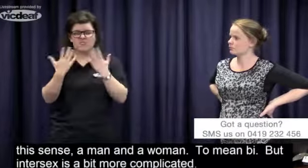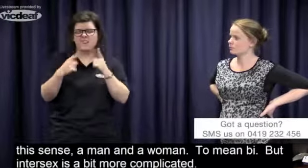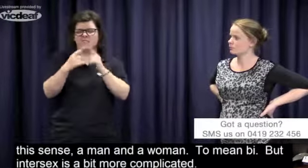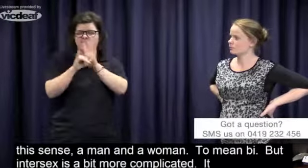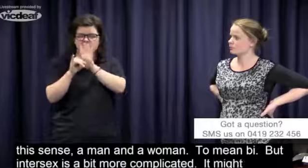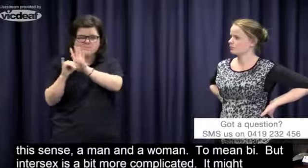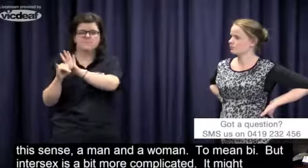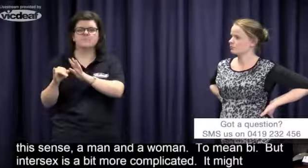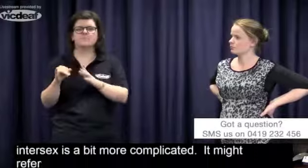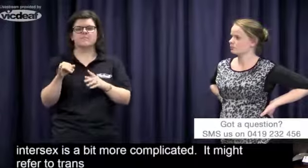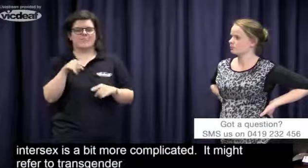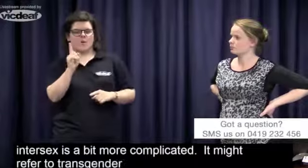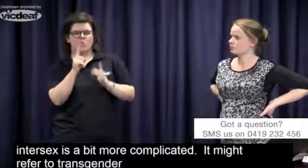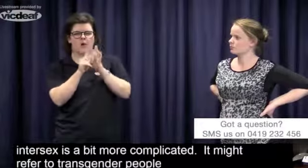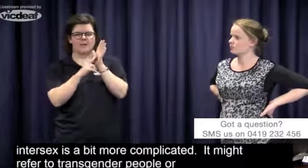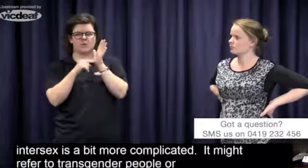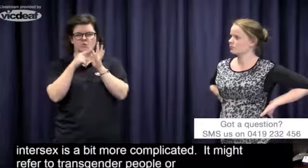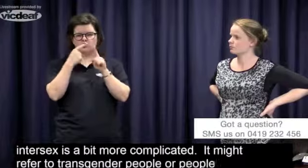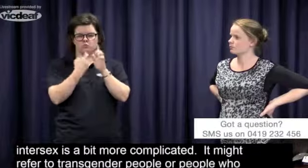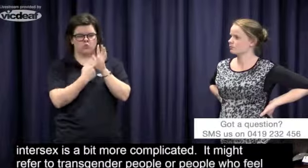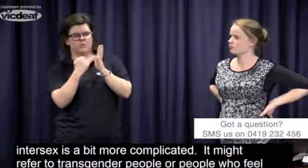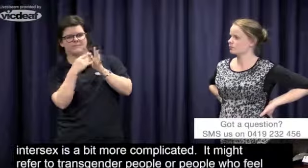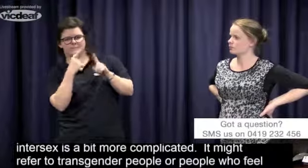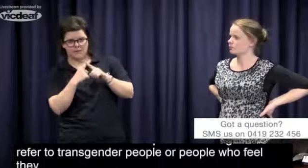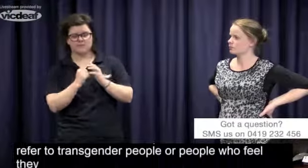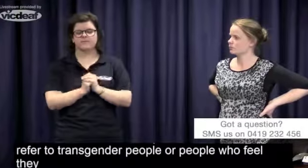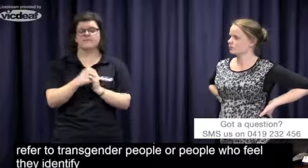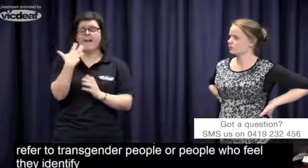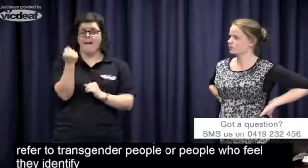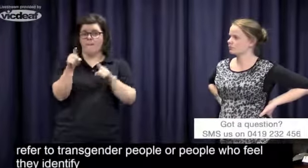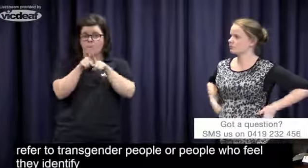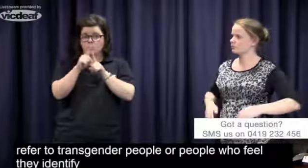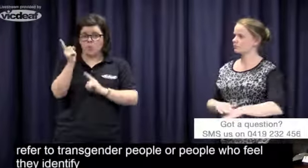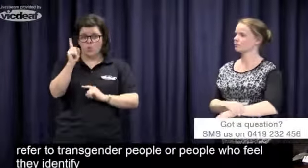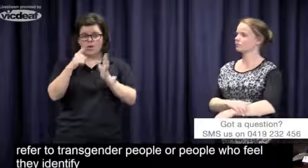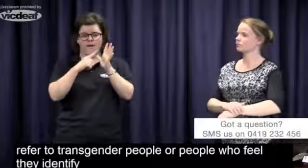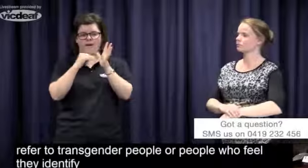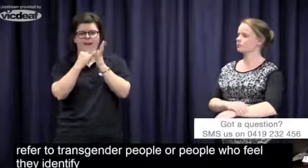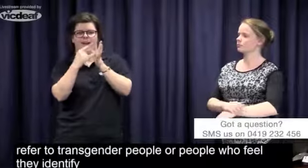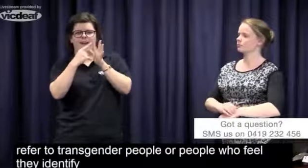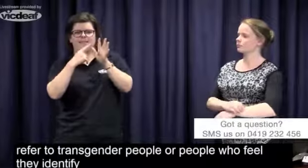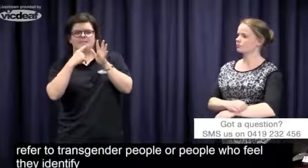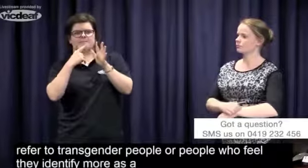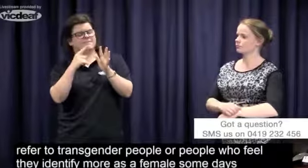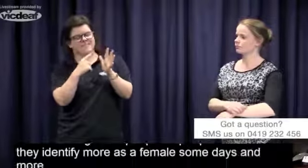feel that they identify more as a female some days and more as a male in other times.